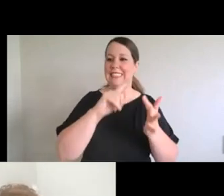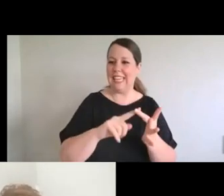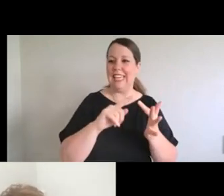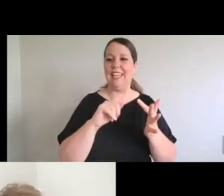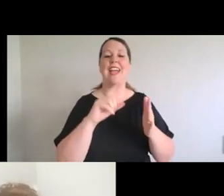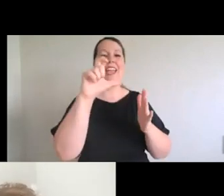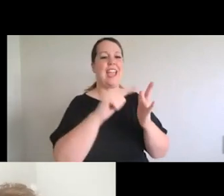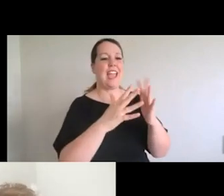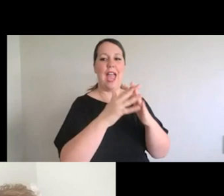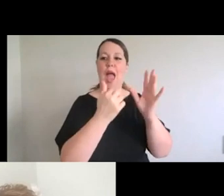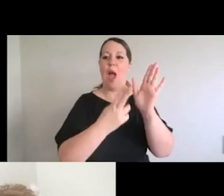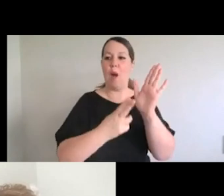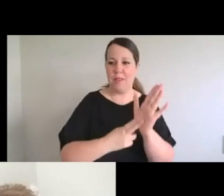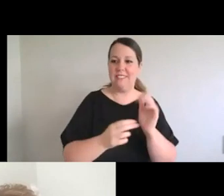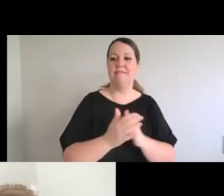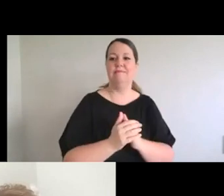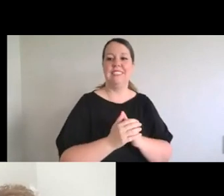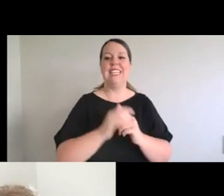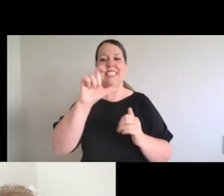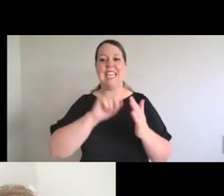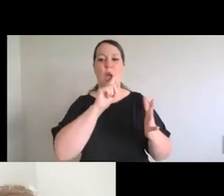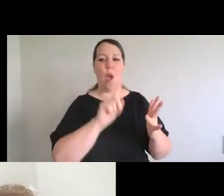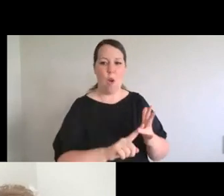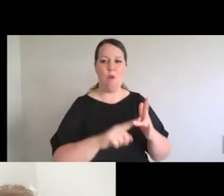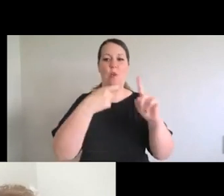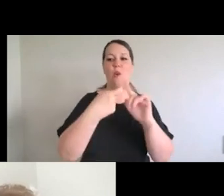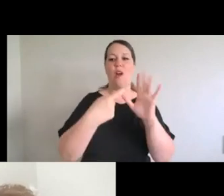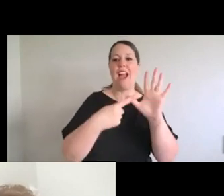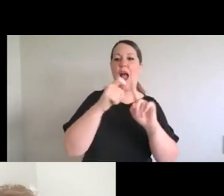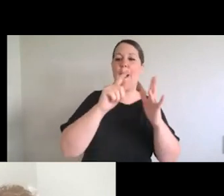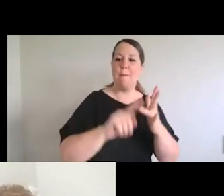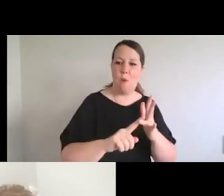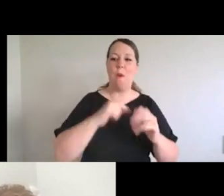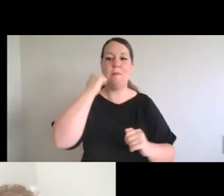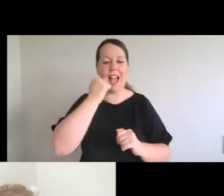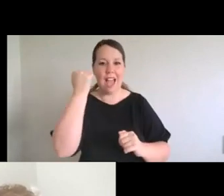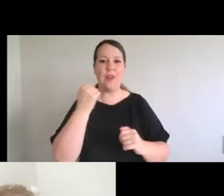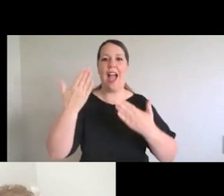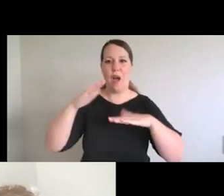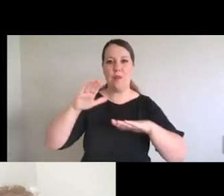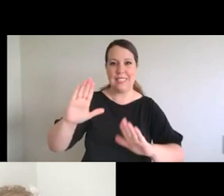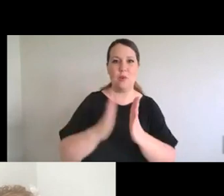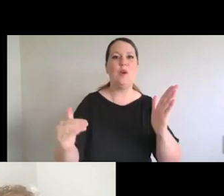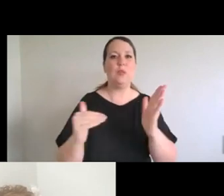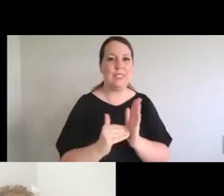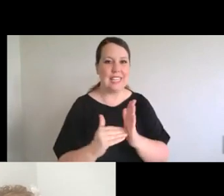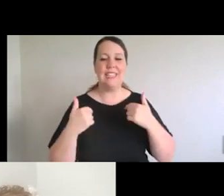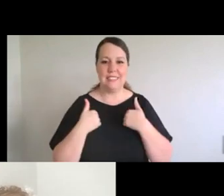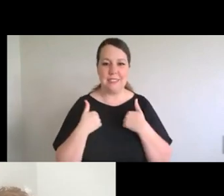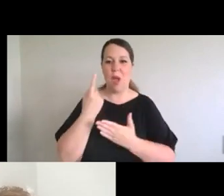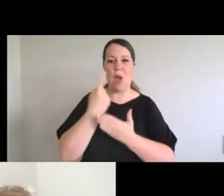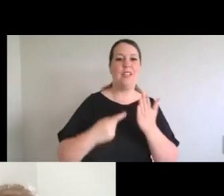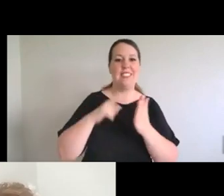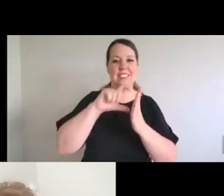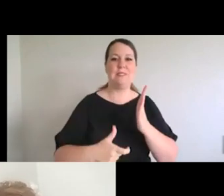only Indigenous disabled lead organisation in Aotearoa, ka po Māori Aotearoa, New Zealand. And I also